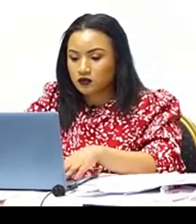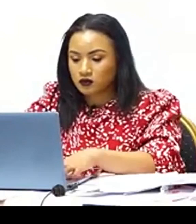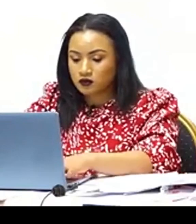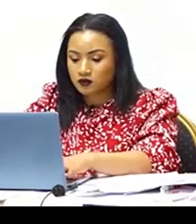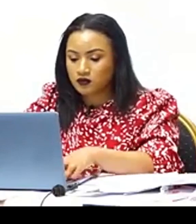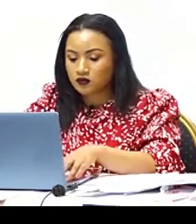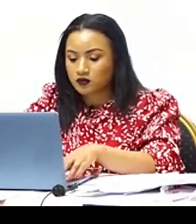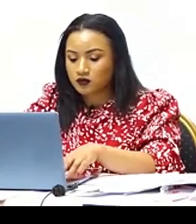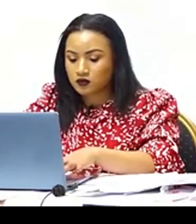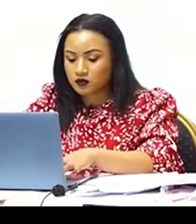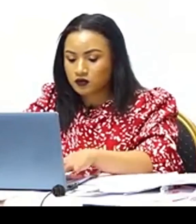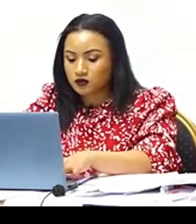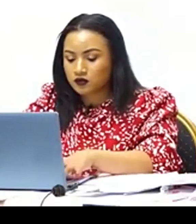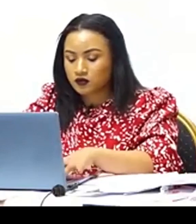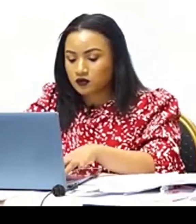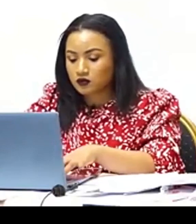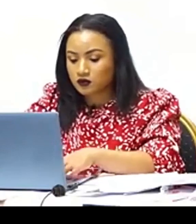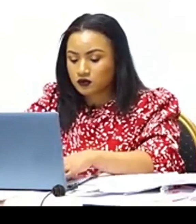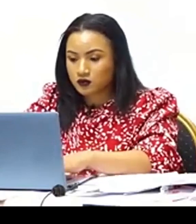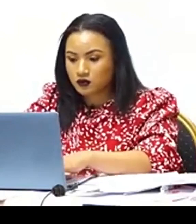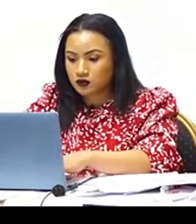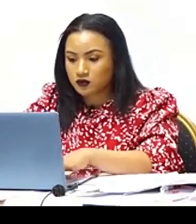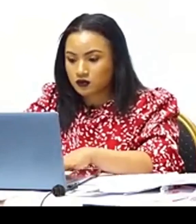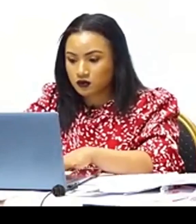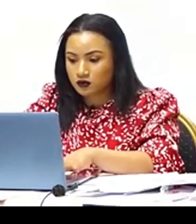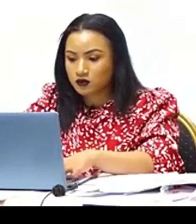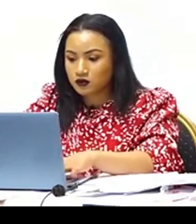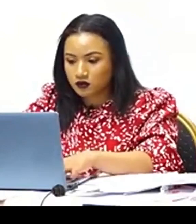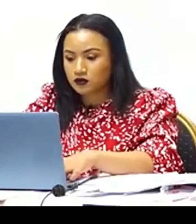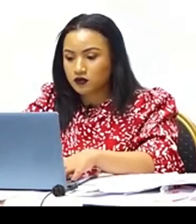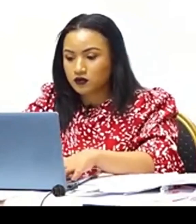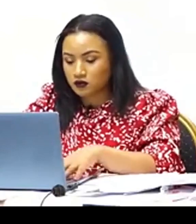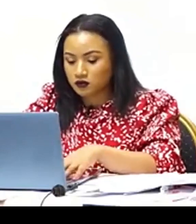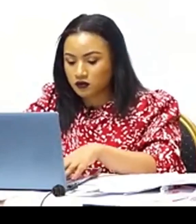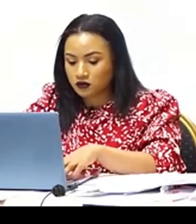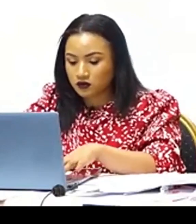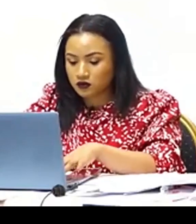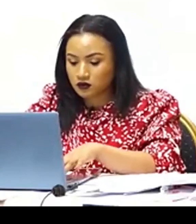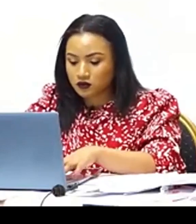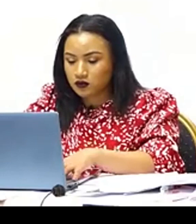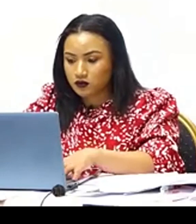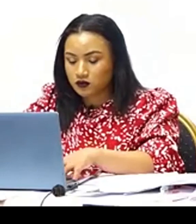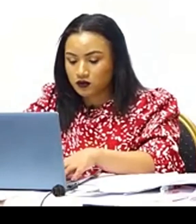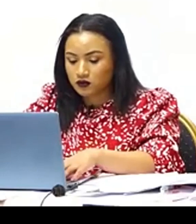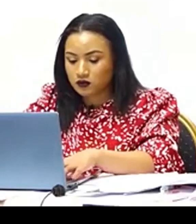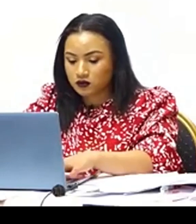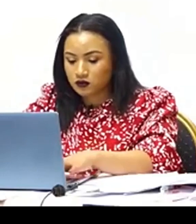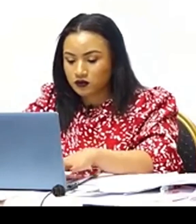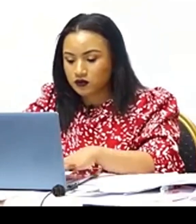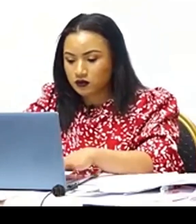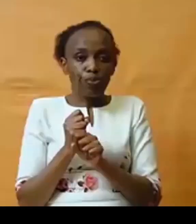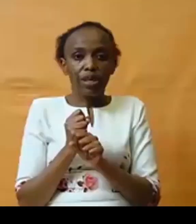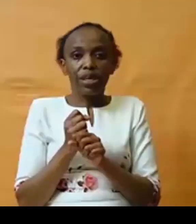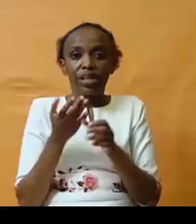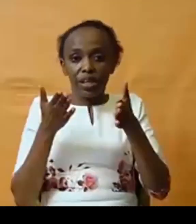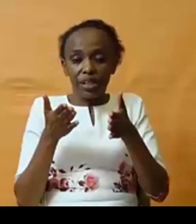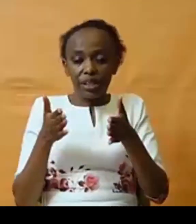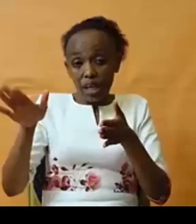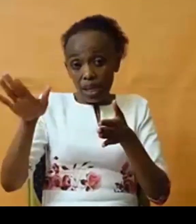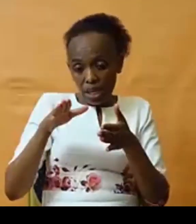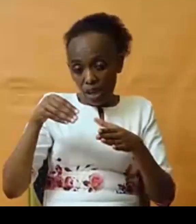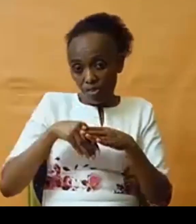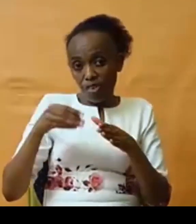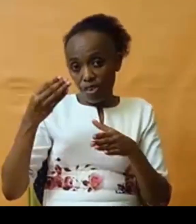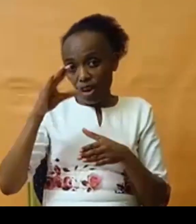This would incentivize rather than coerce private sector creditors to participate in initiatives towards creating fiscal space for